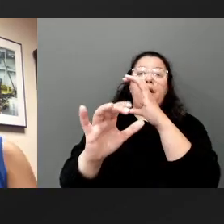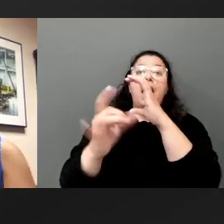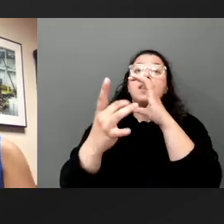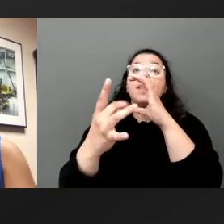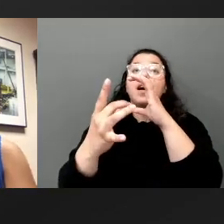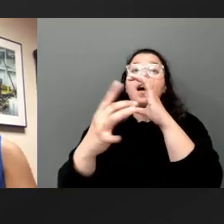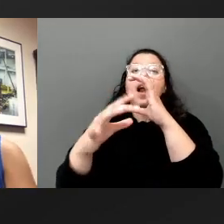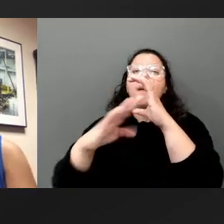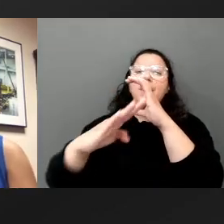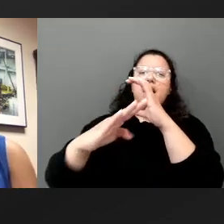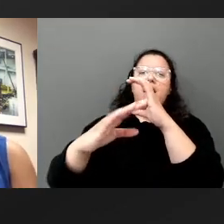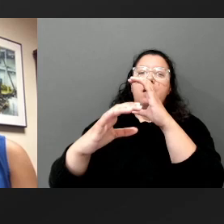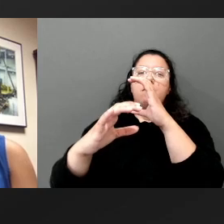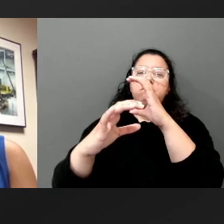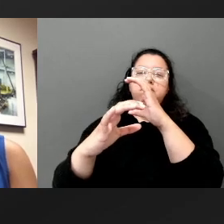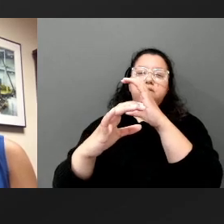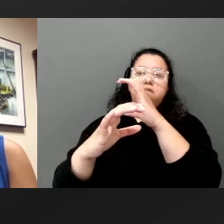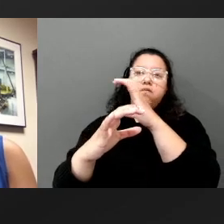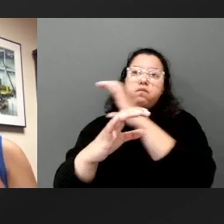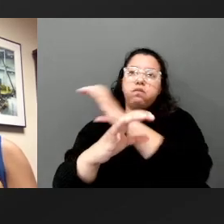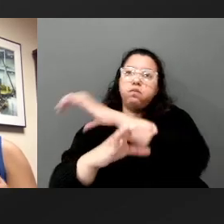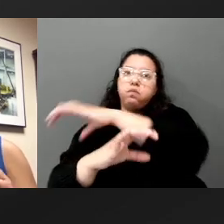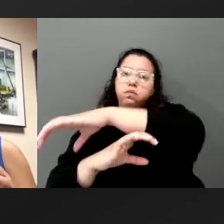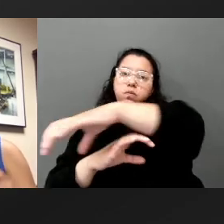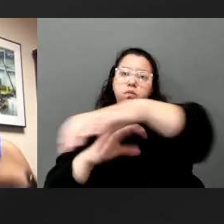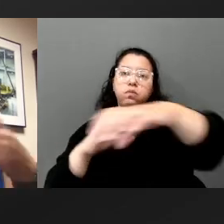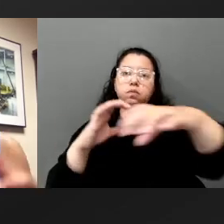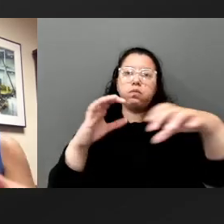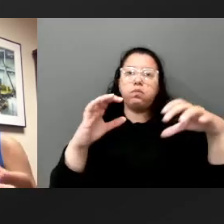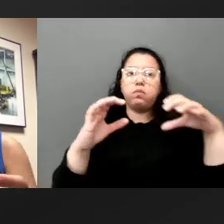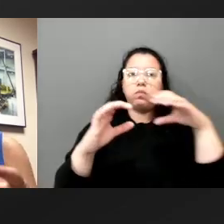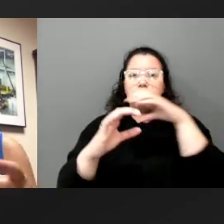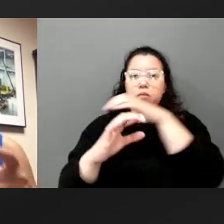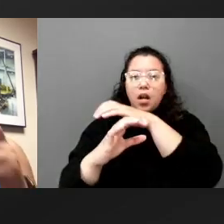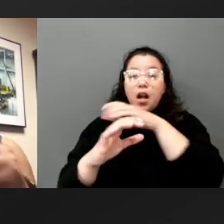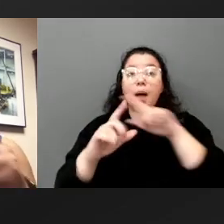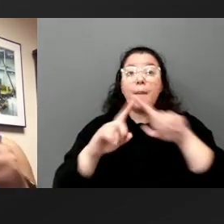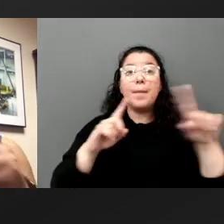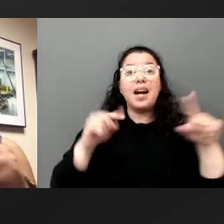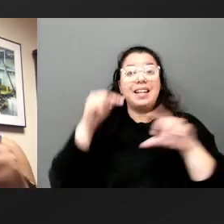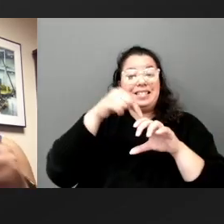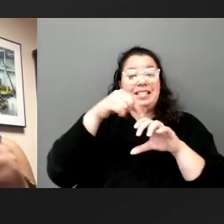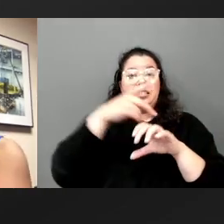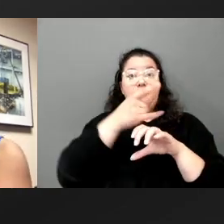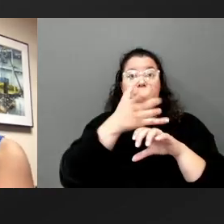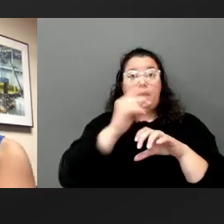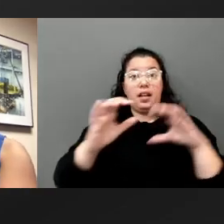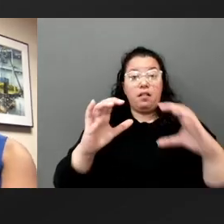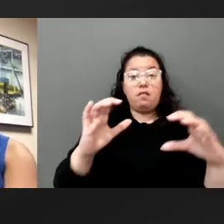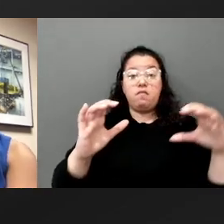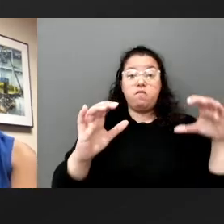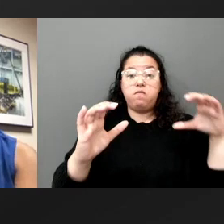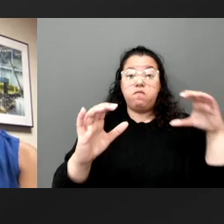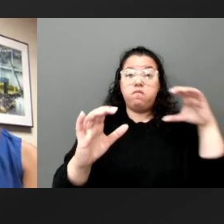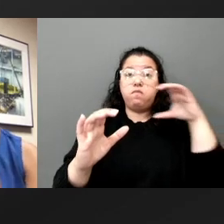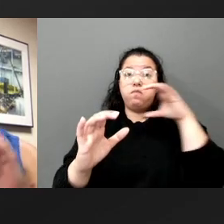down, because as the planet passes in front of the star, the planet has an atmosphere around it. So the atmosphere also passes in